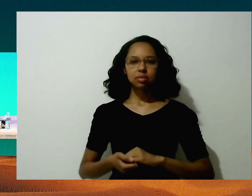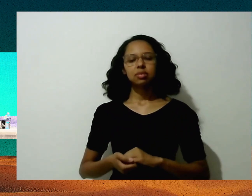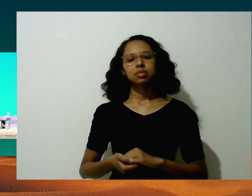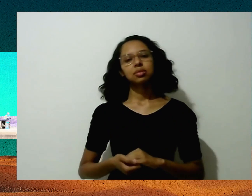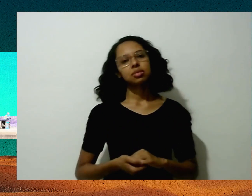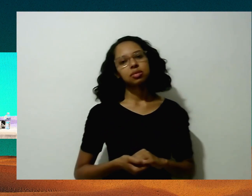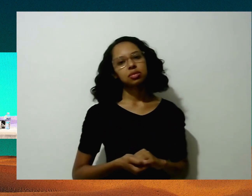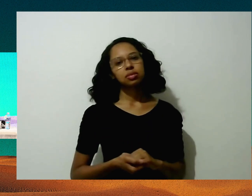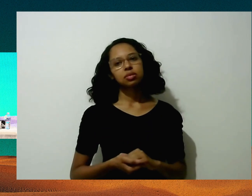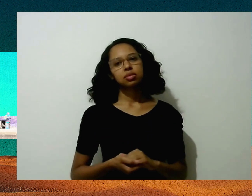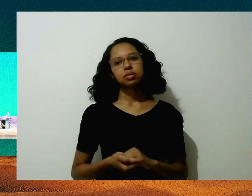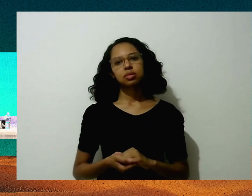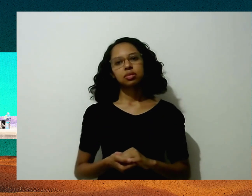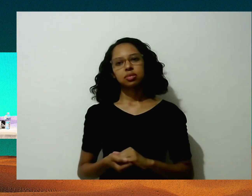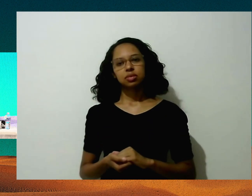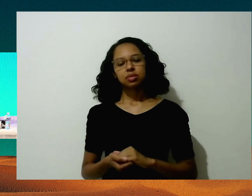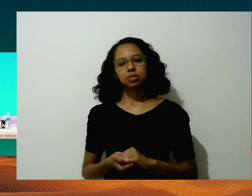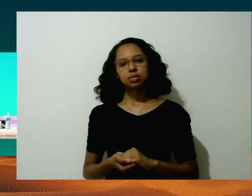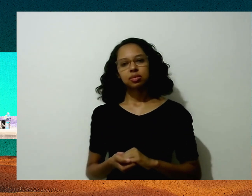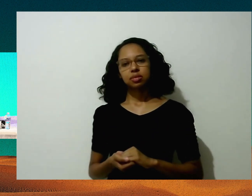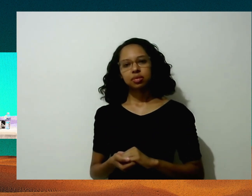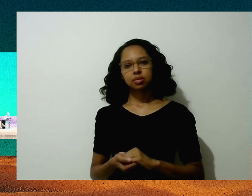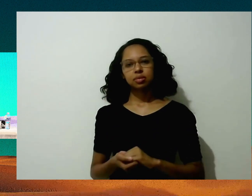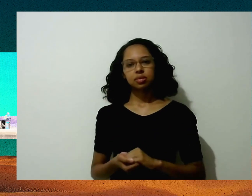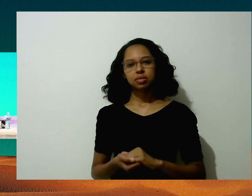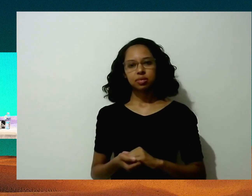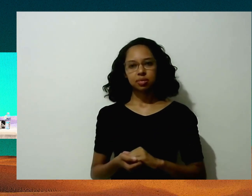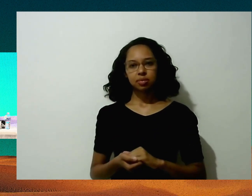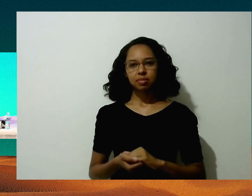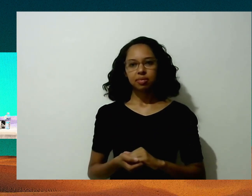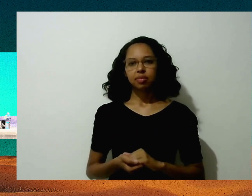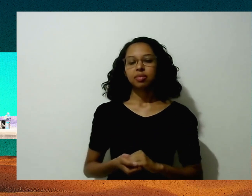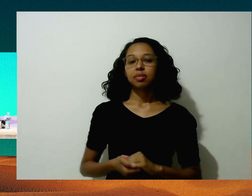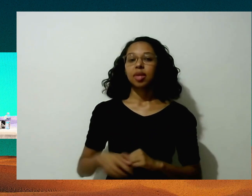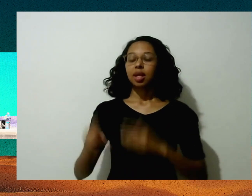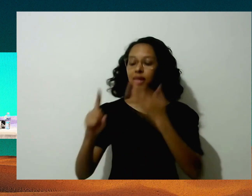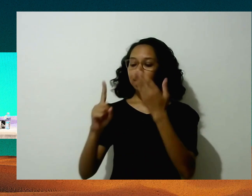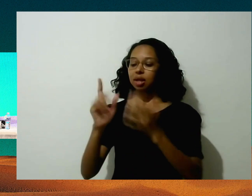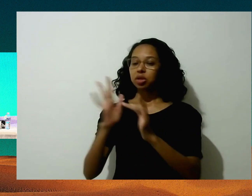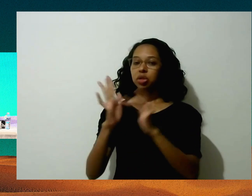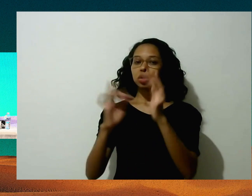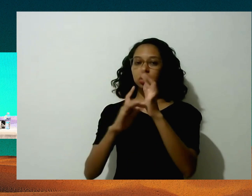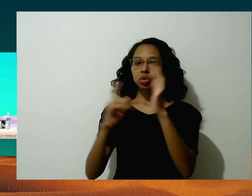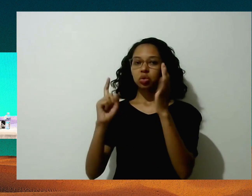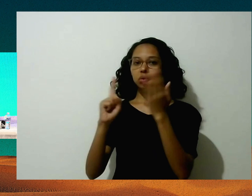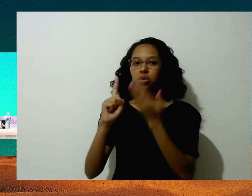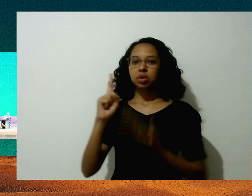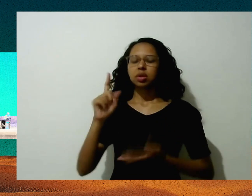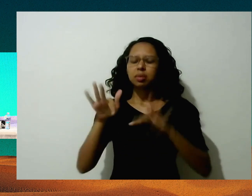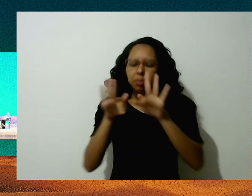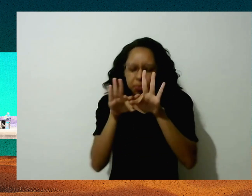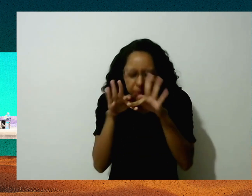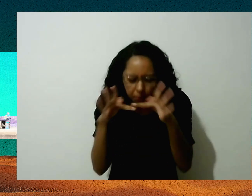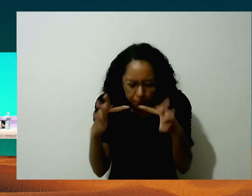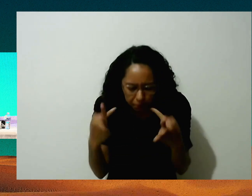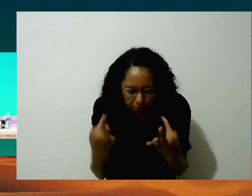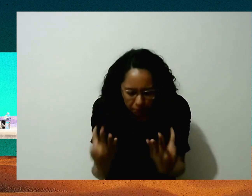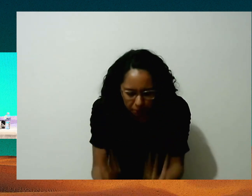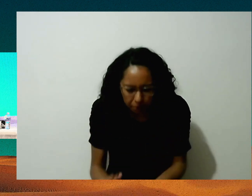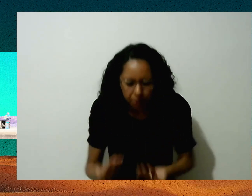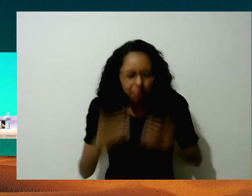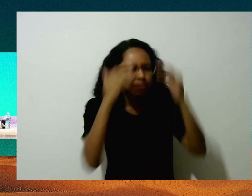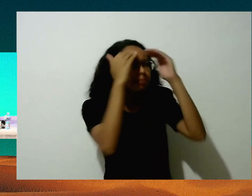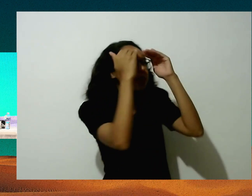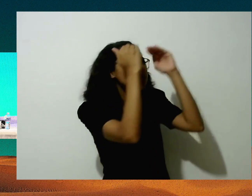and became obedient. A si mesmo se humilhou, tornando-se obediente até a He morte, humbled himself and